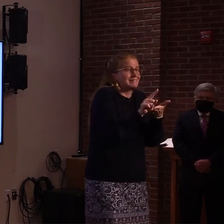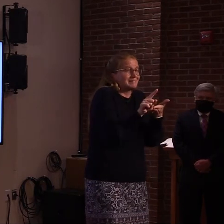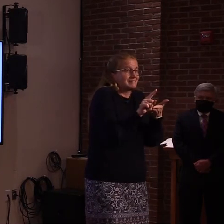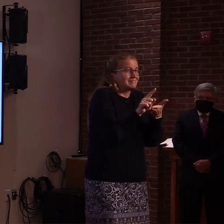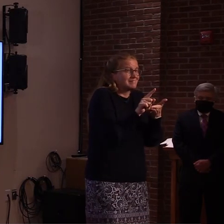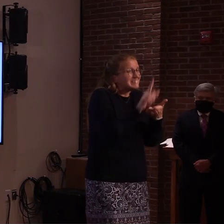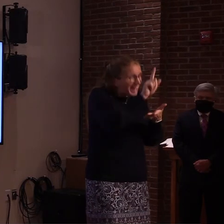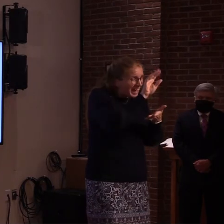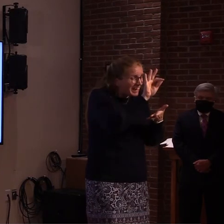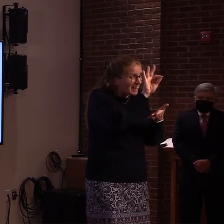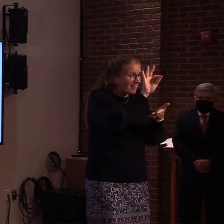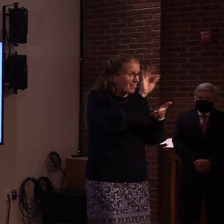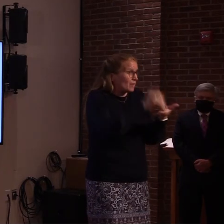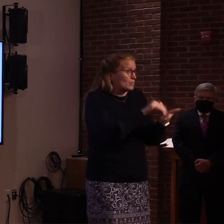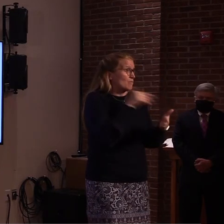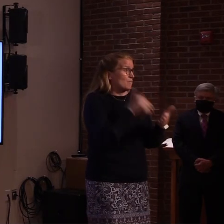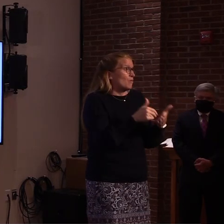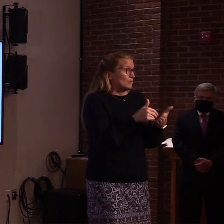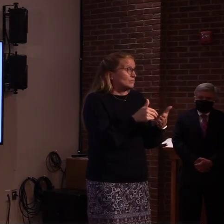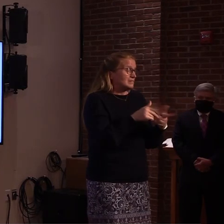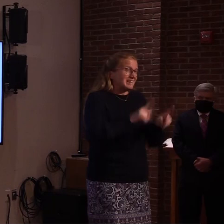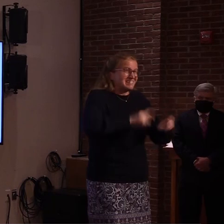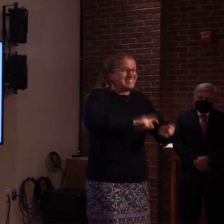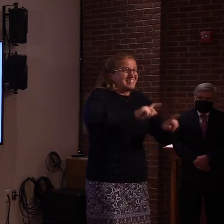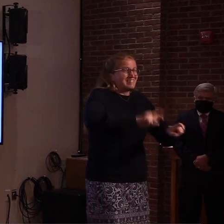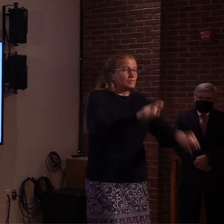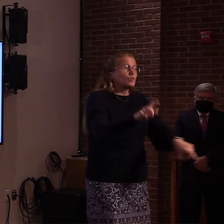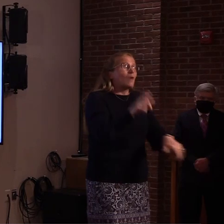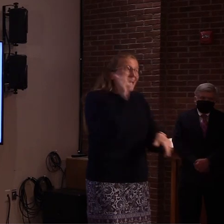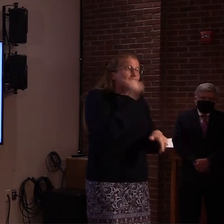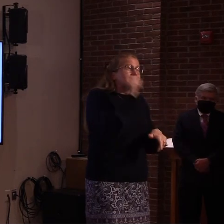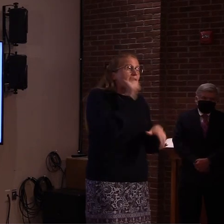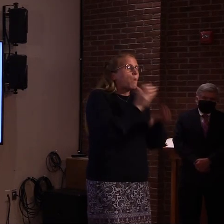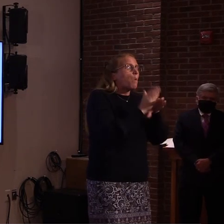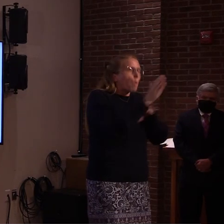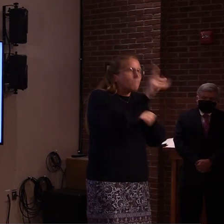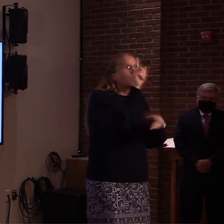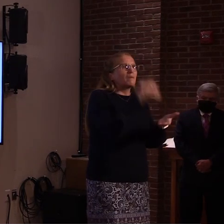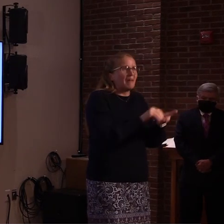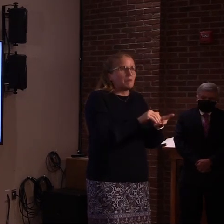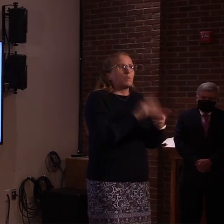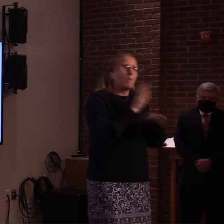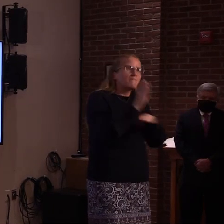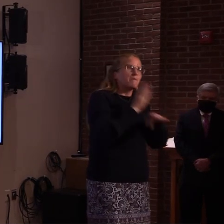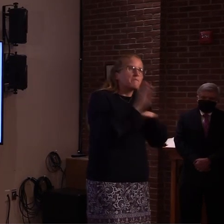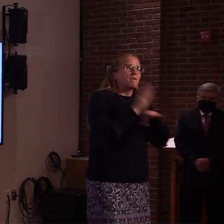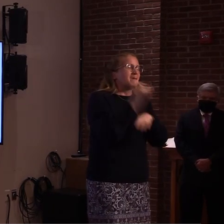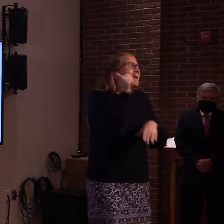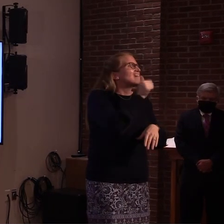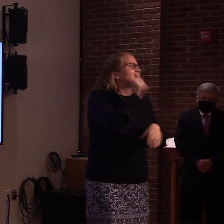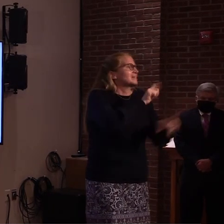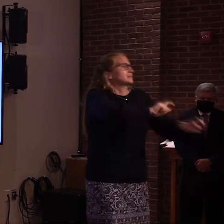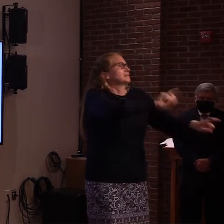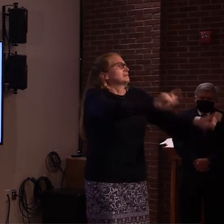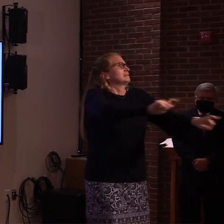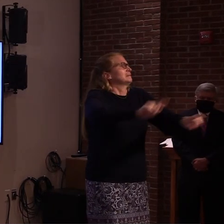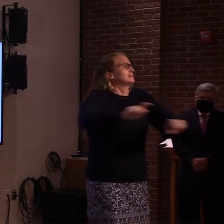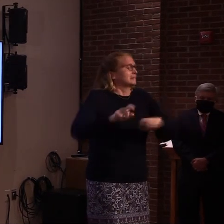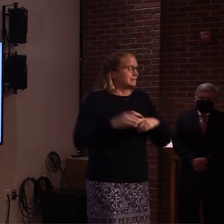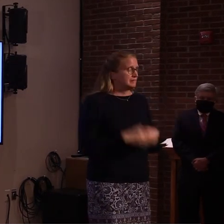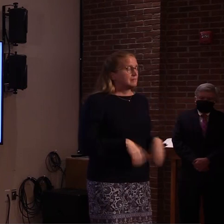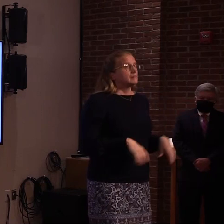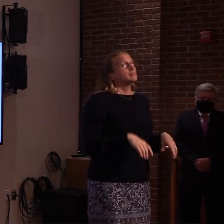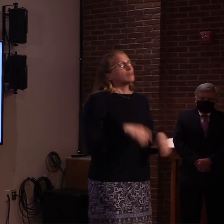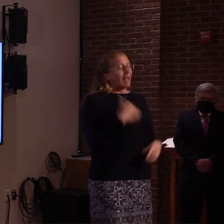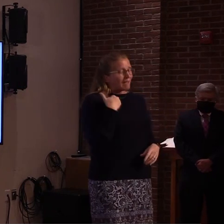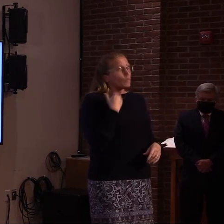And many, many days, well over 1,000 tests per day. In spite of having an outbreak in